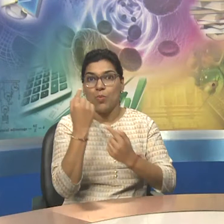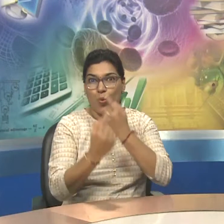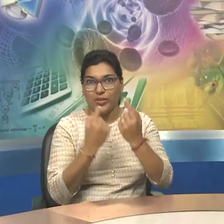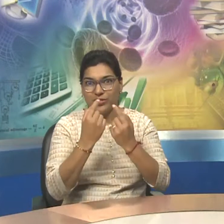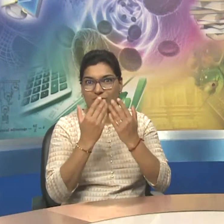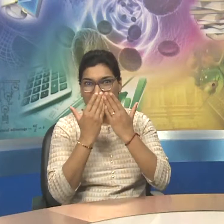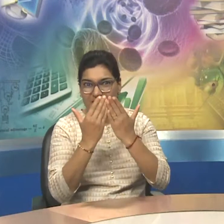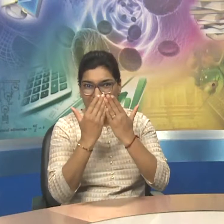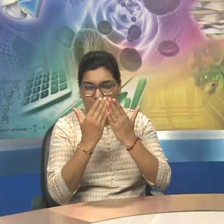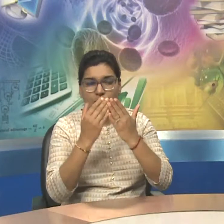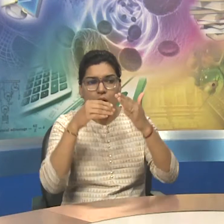and